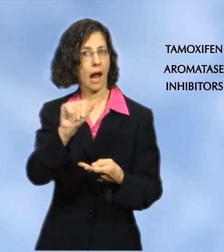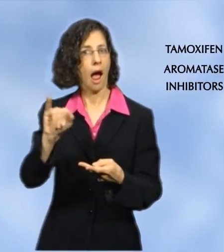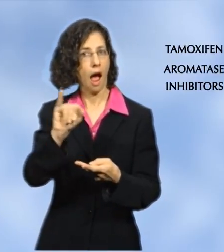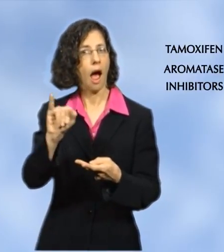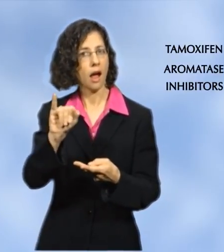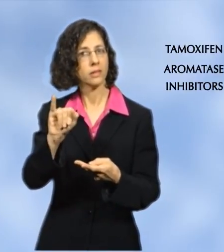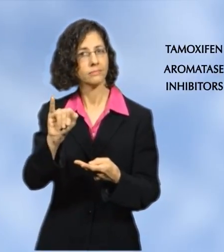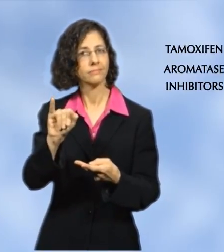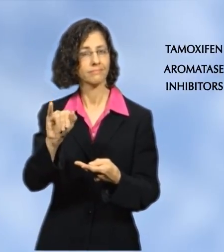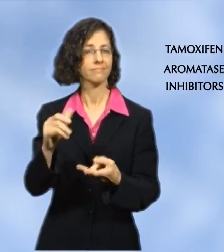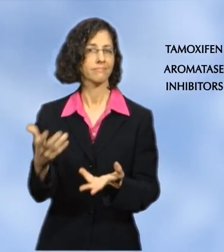AI.